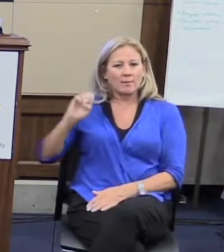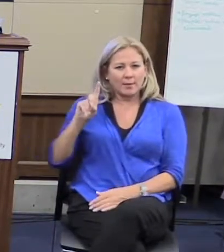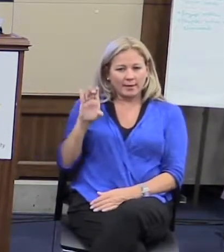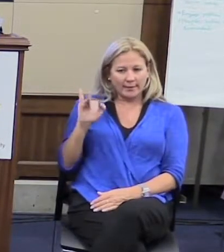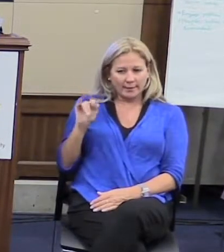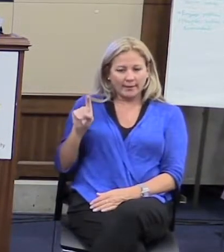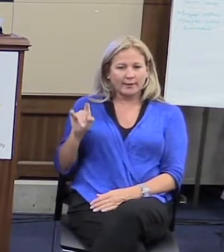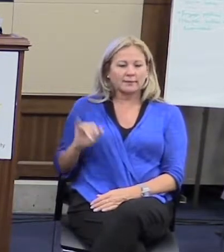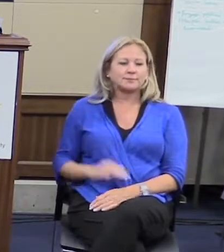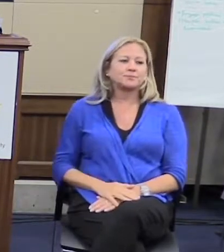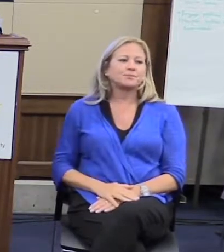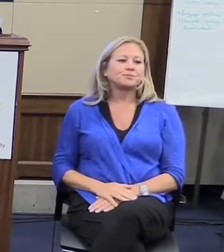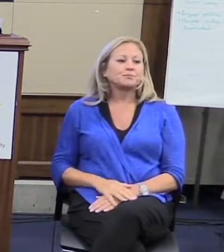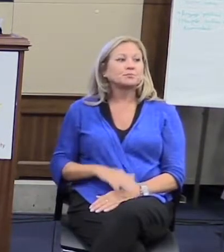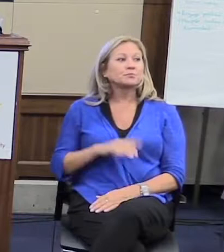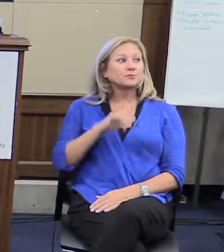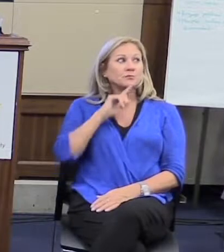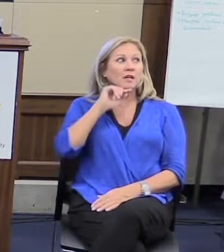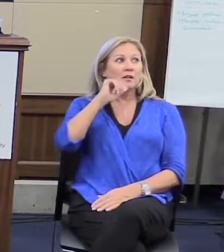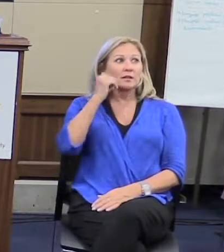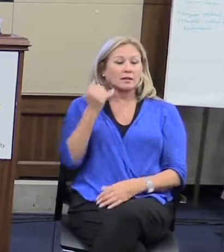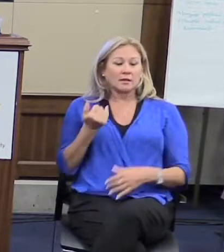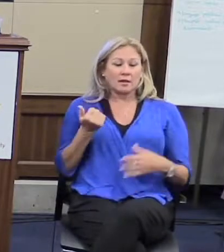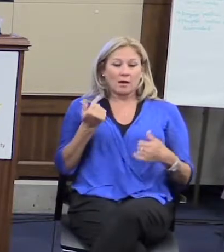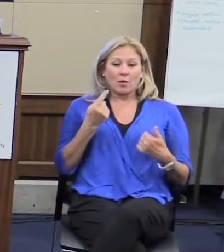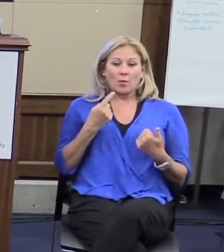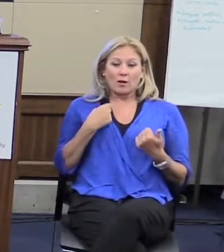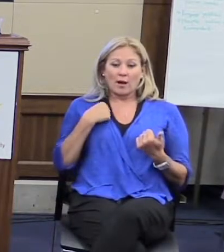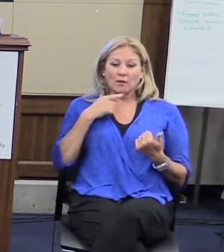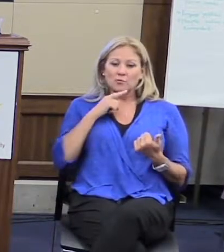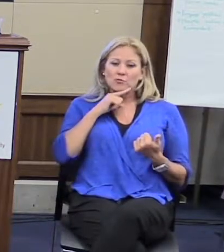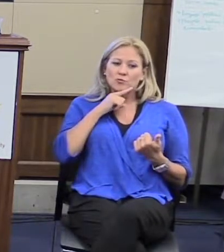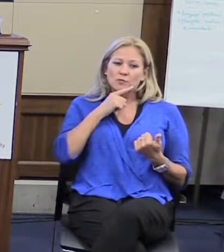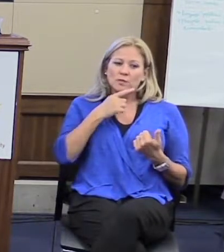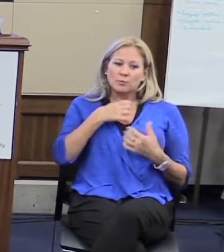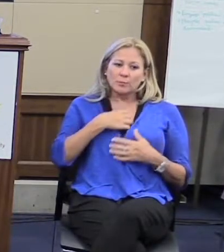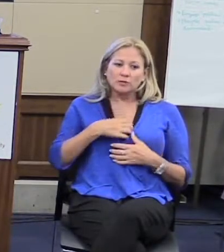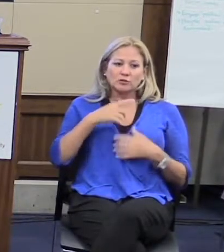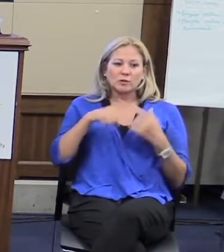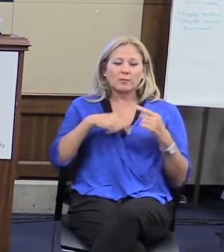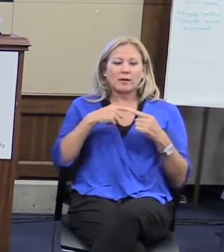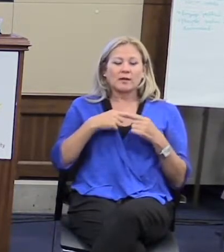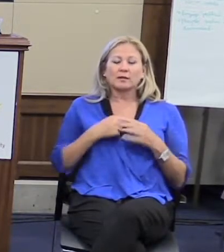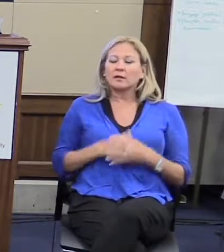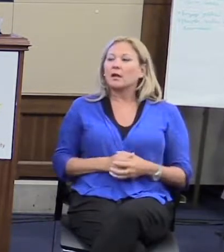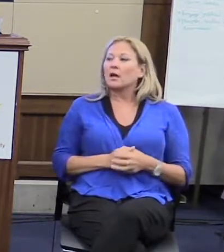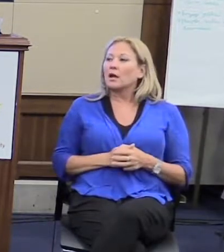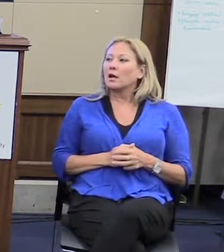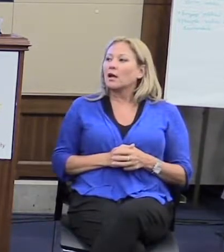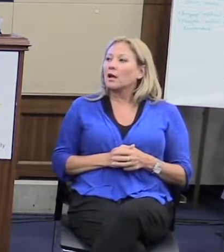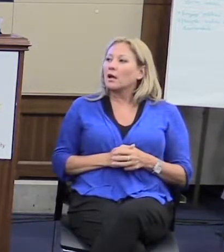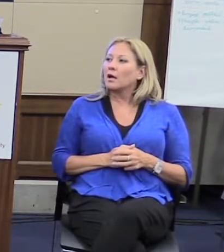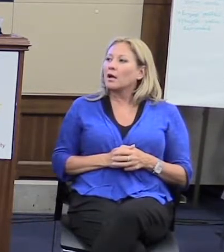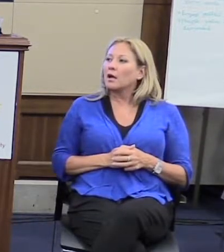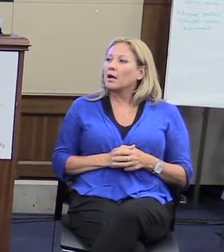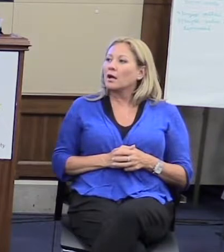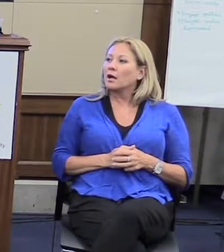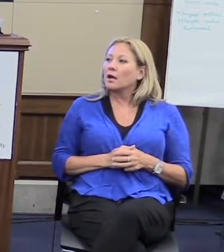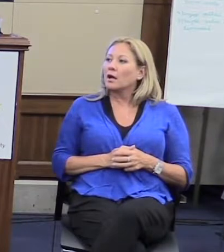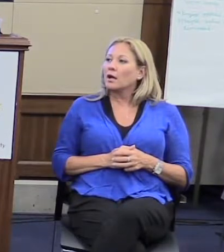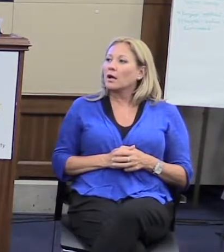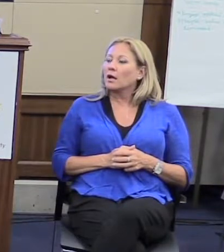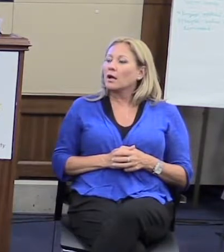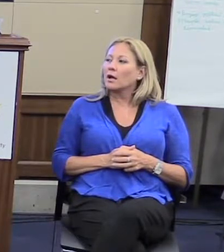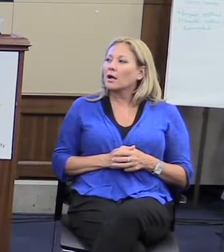last one that I'm particularly passionate about, just because I think it's so stupid and contrary to just decency, and that is the asset